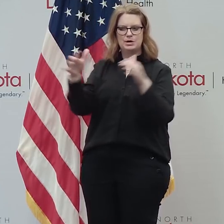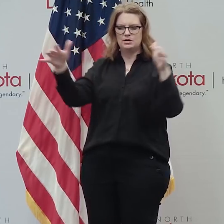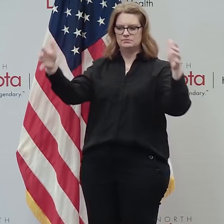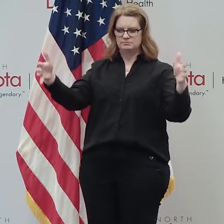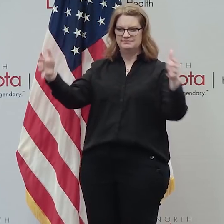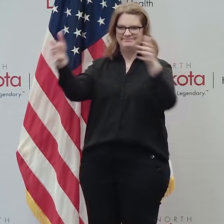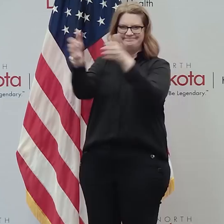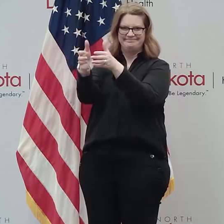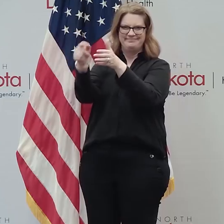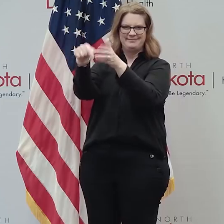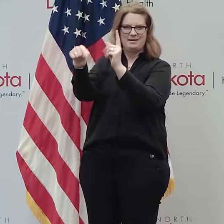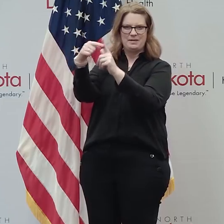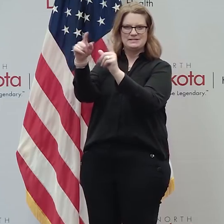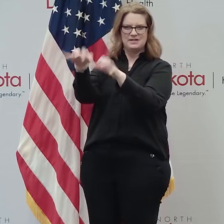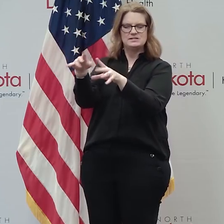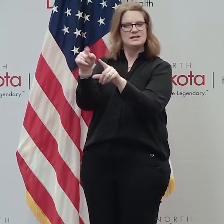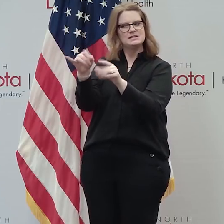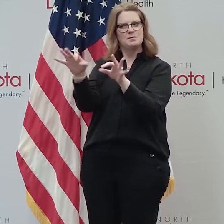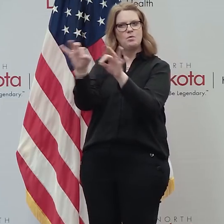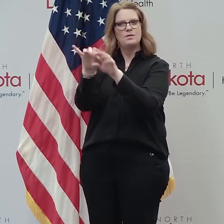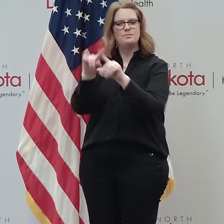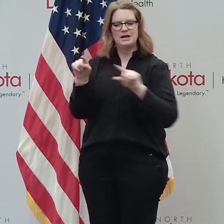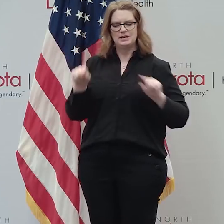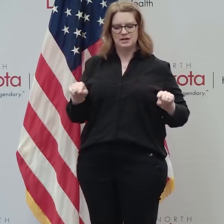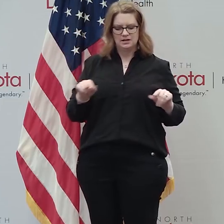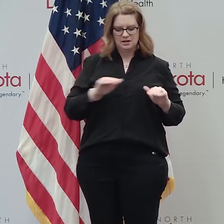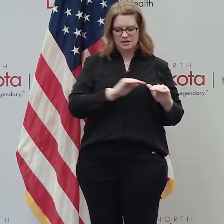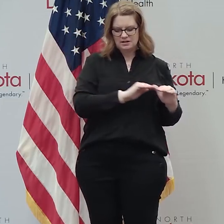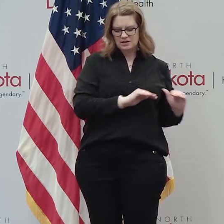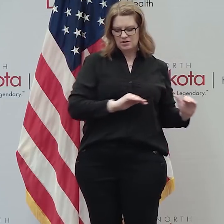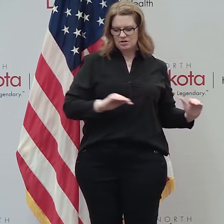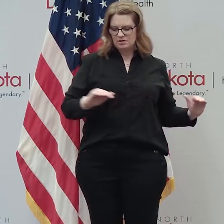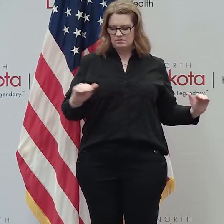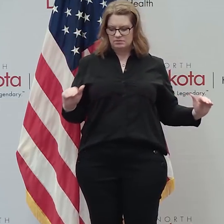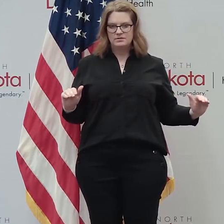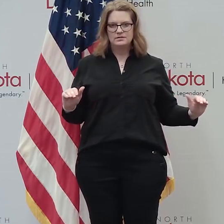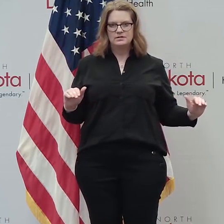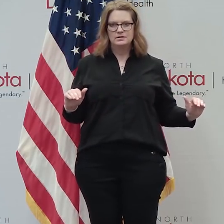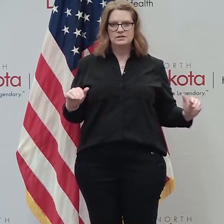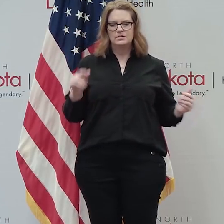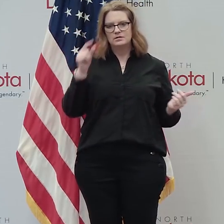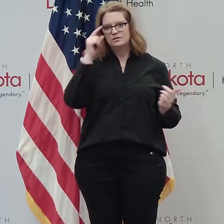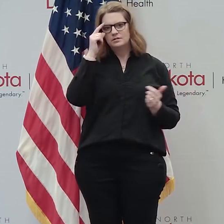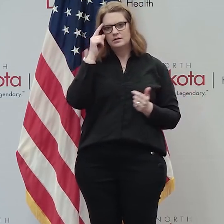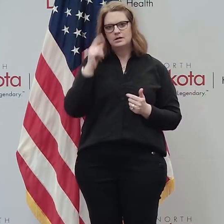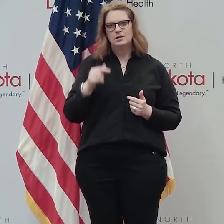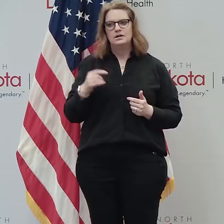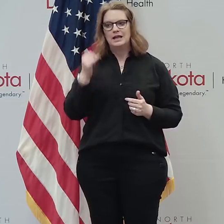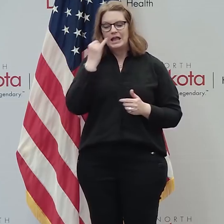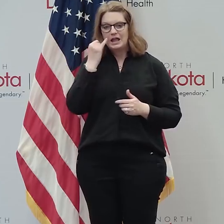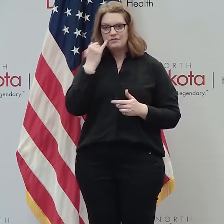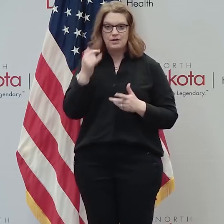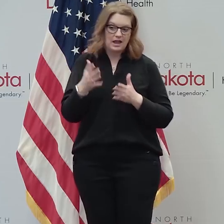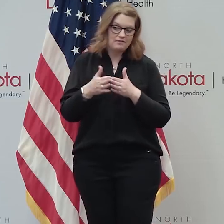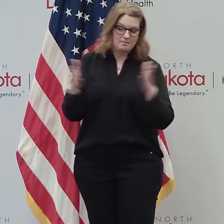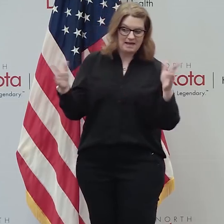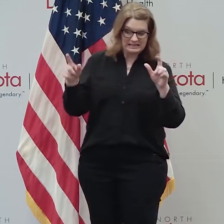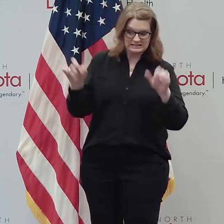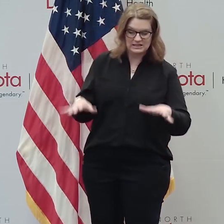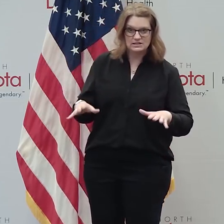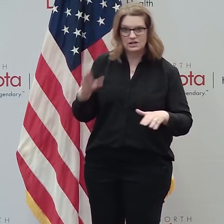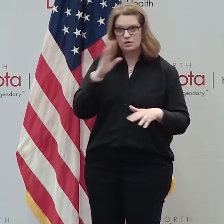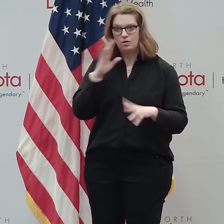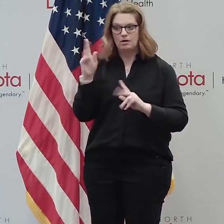change. If we do a mass testing and a lot of people that show up are the nervous well, we're going to drive the daily rate down. If we do a better job